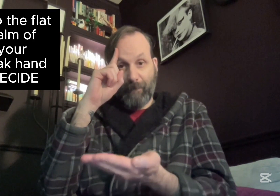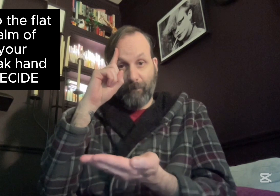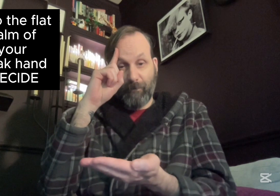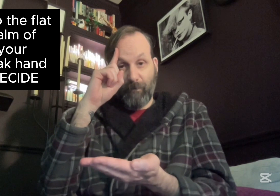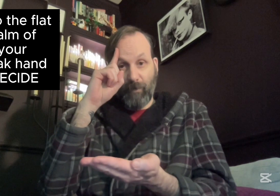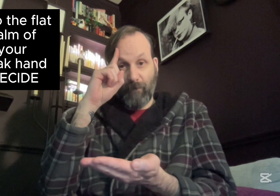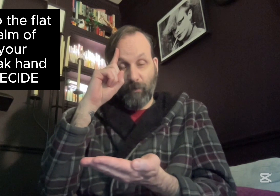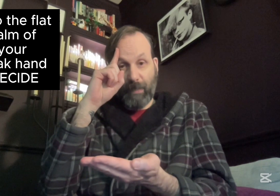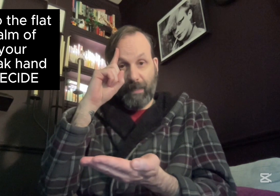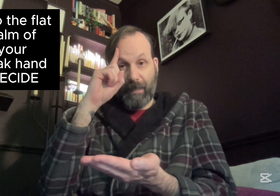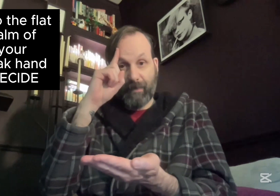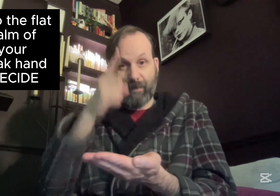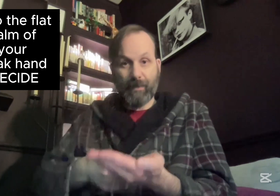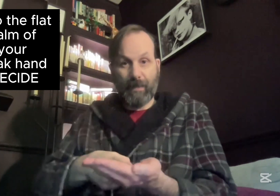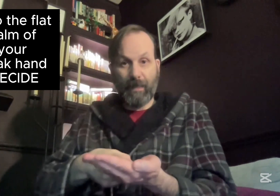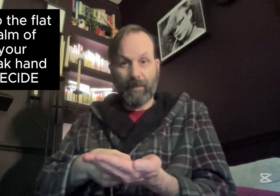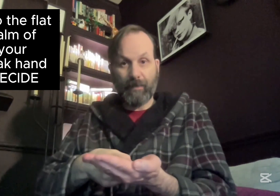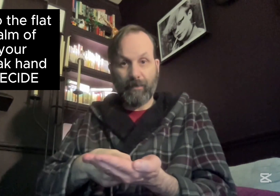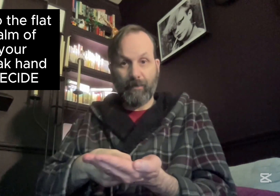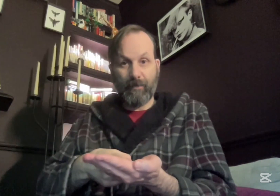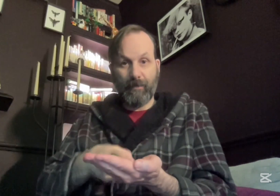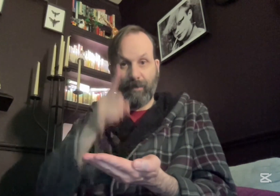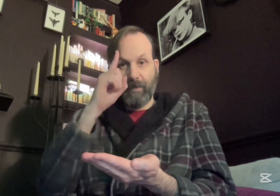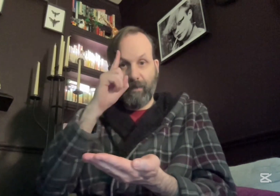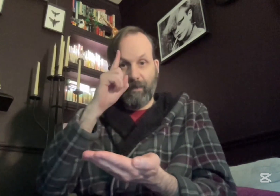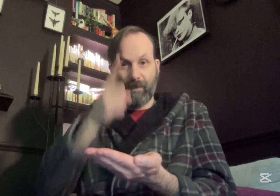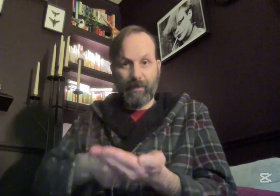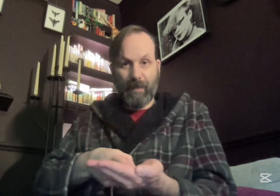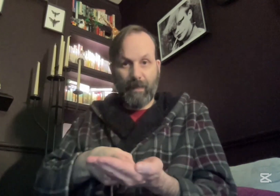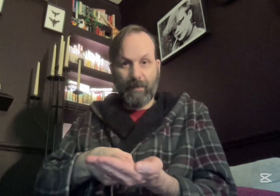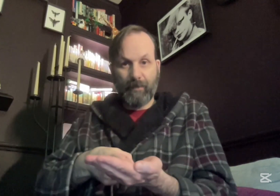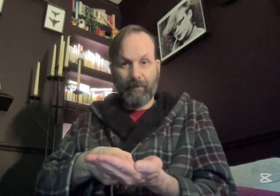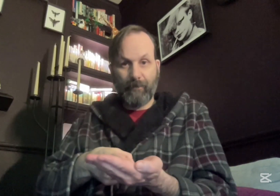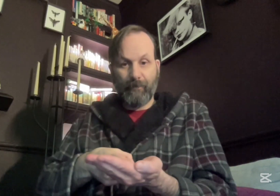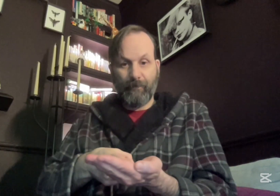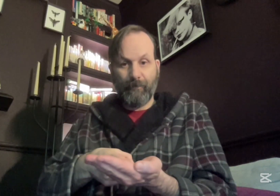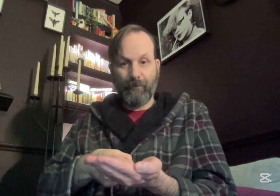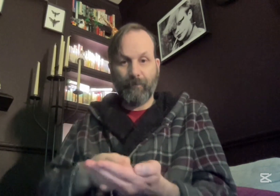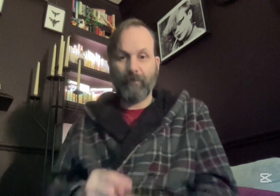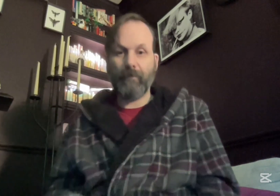palm of your weak hand, decide, decide.